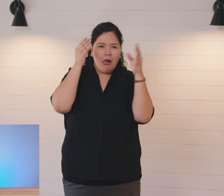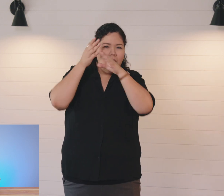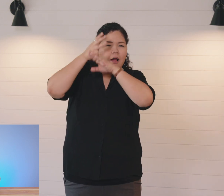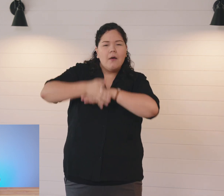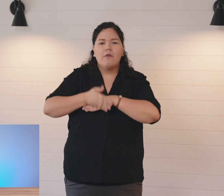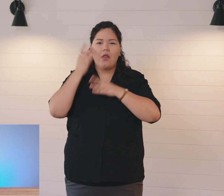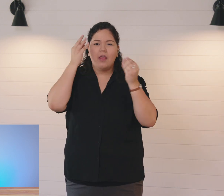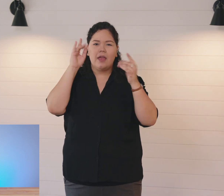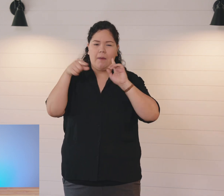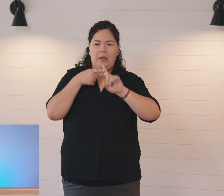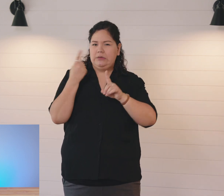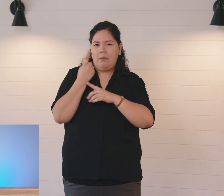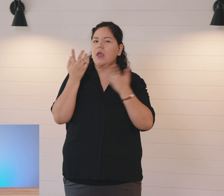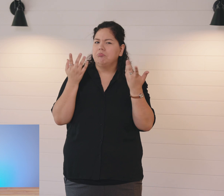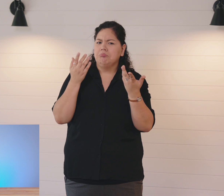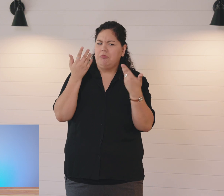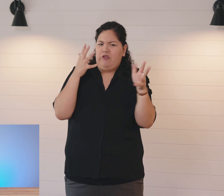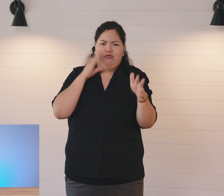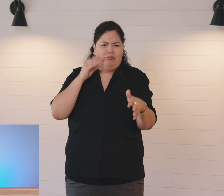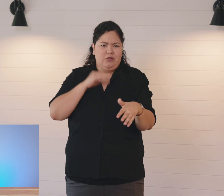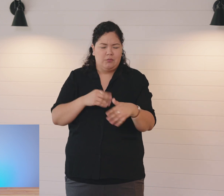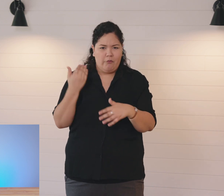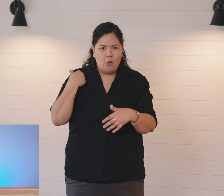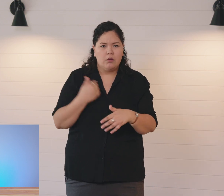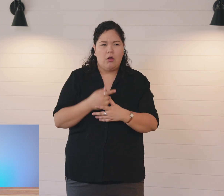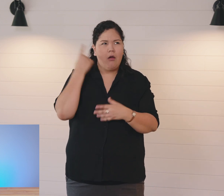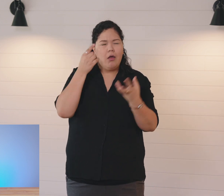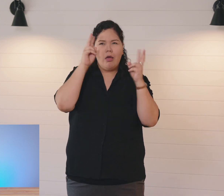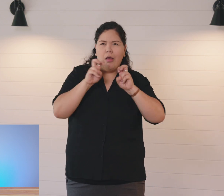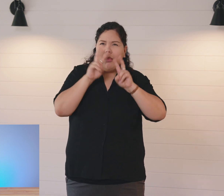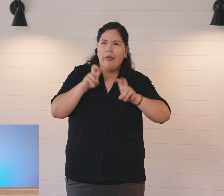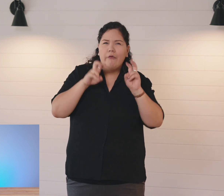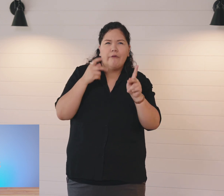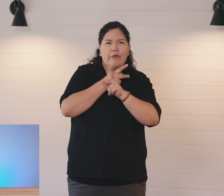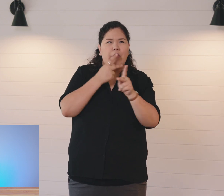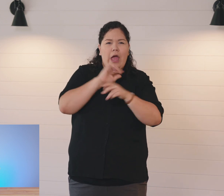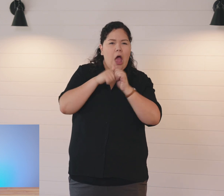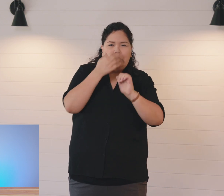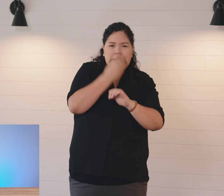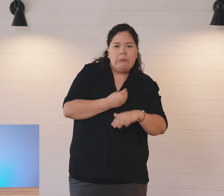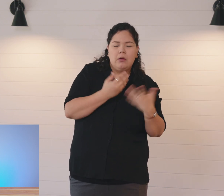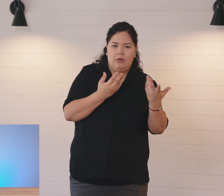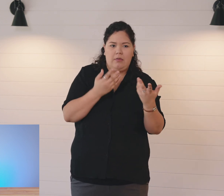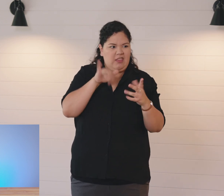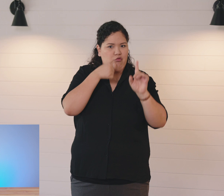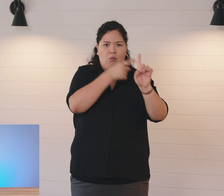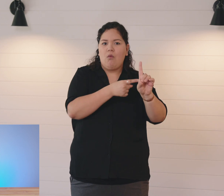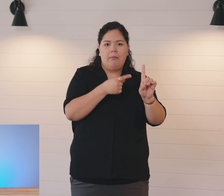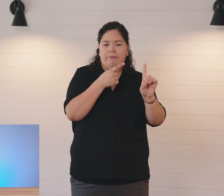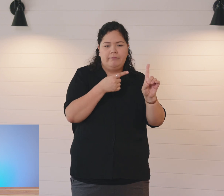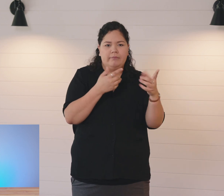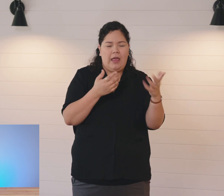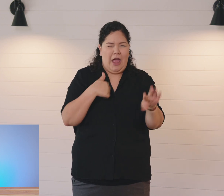of the night about something you've been thinking about a little bit. You're looking for a way to get to sleep. All you want to do is sleep.